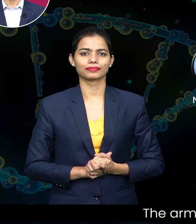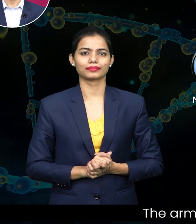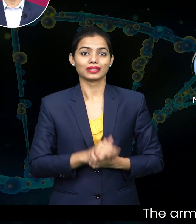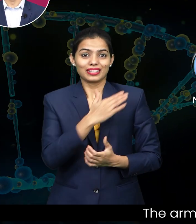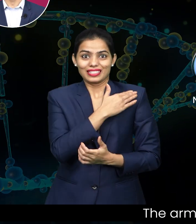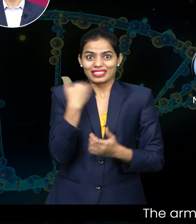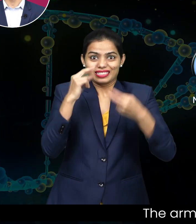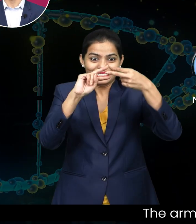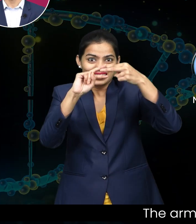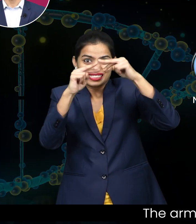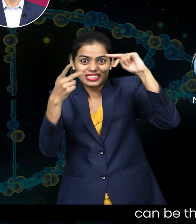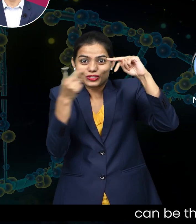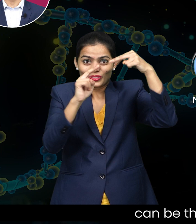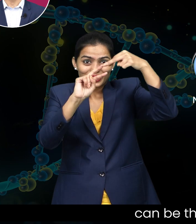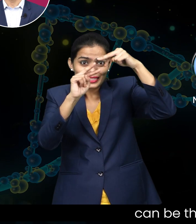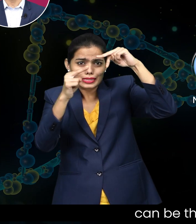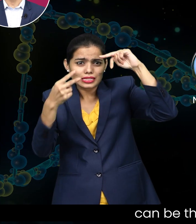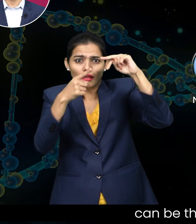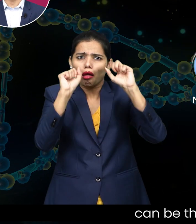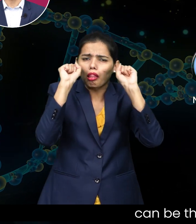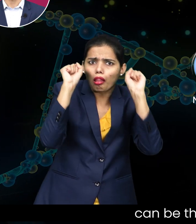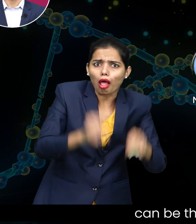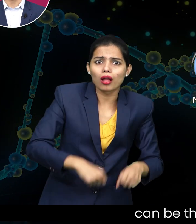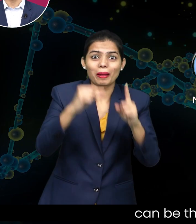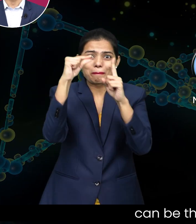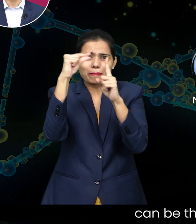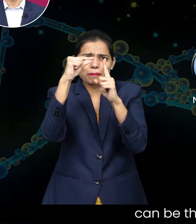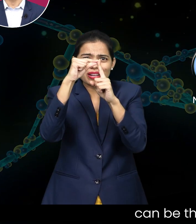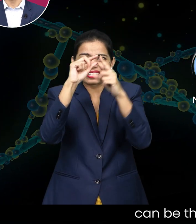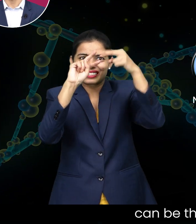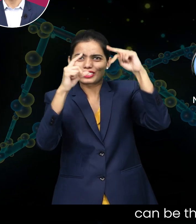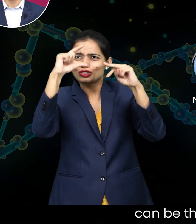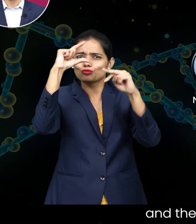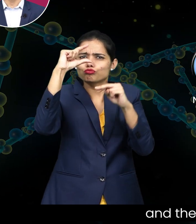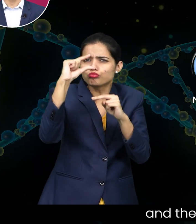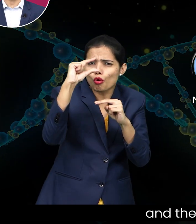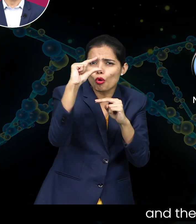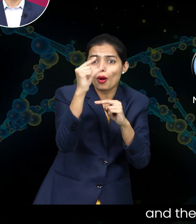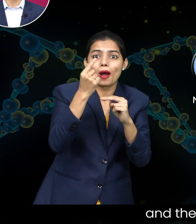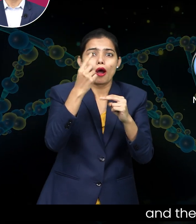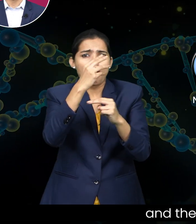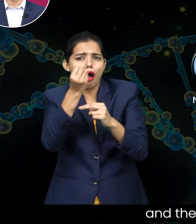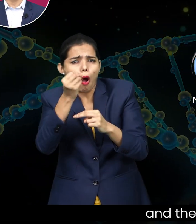The arms of a chromosome can be the P arm or short arm and the